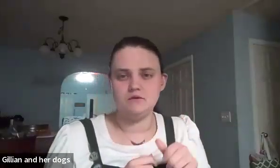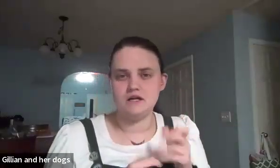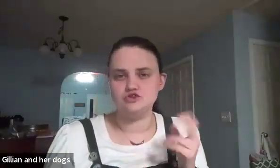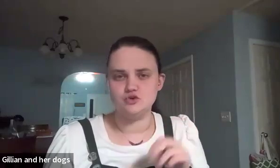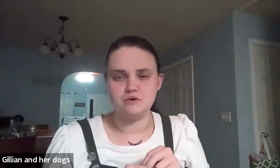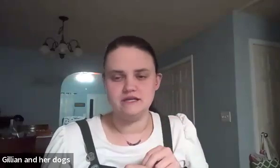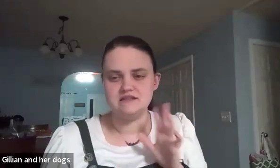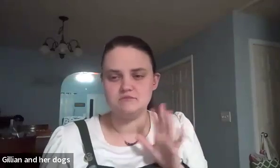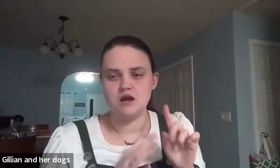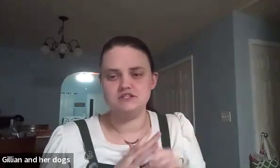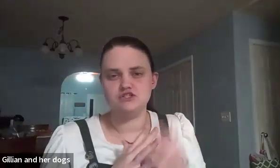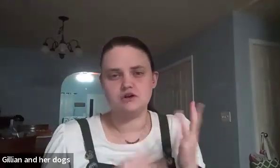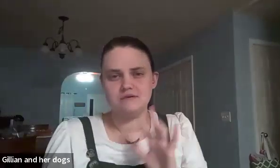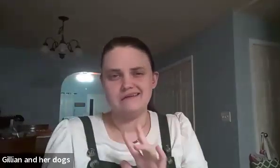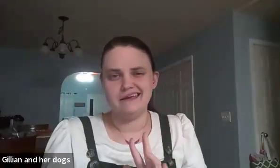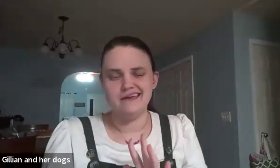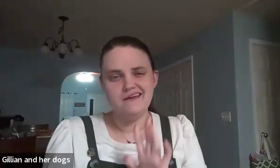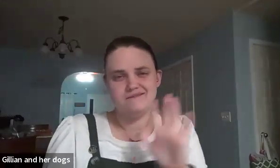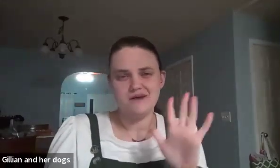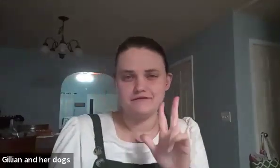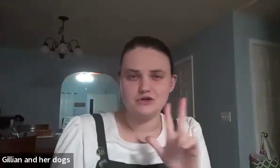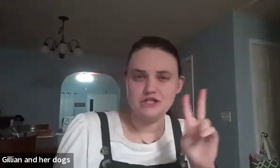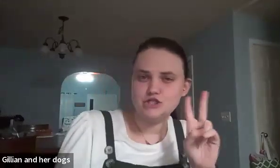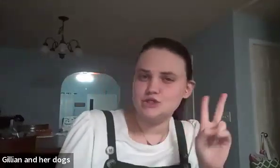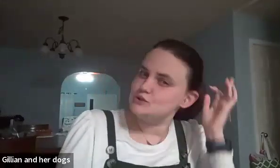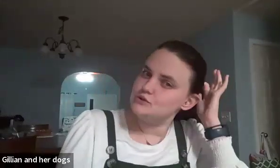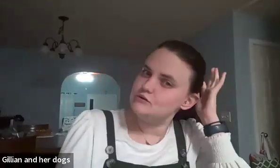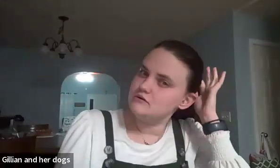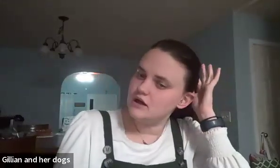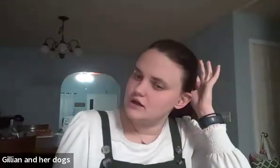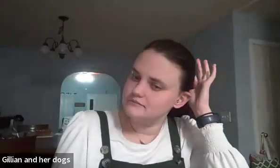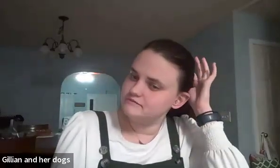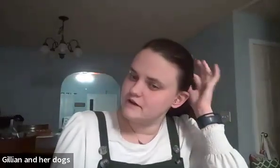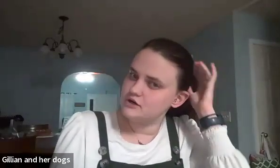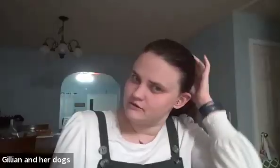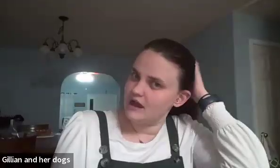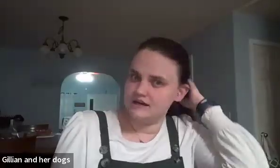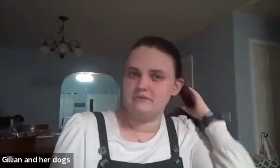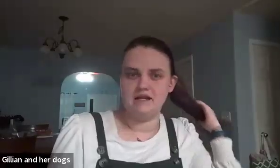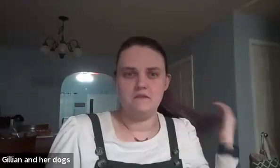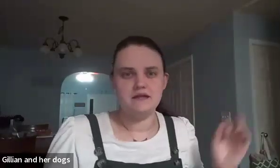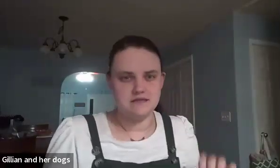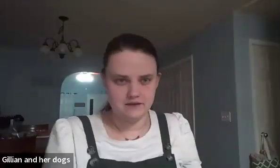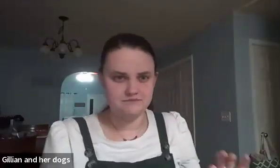anyone else joins, and then probably start around like 5:32, 5:33, kind of depending on that time.